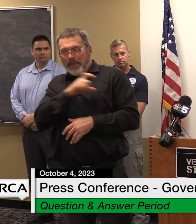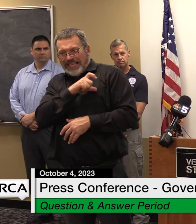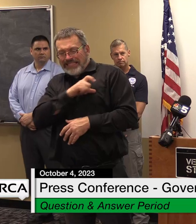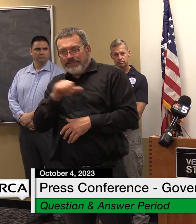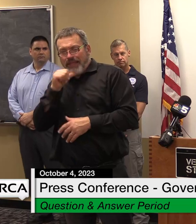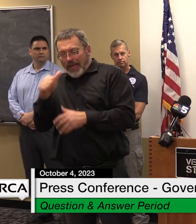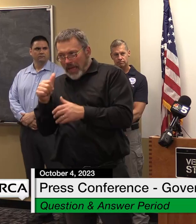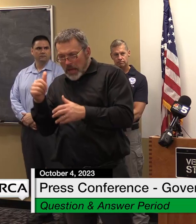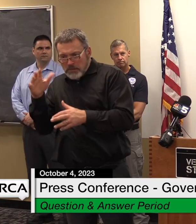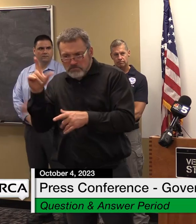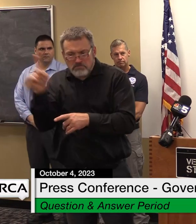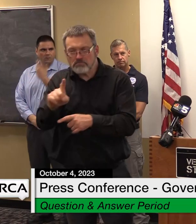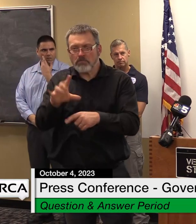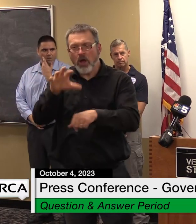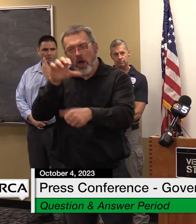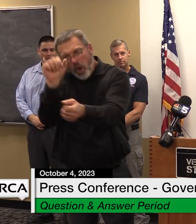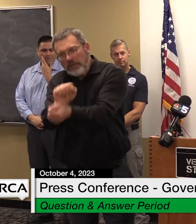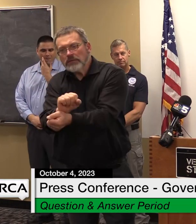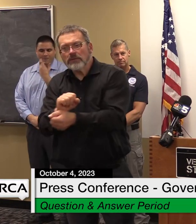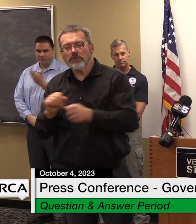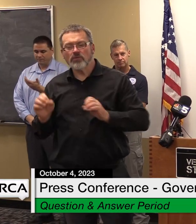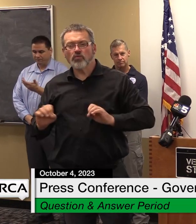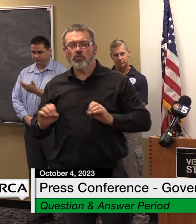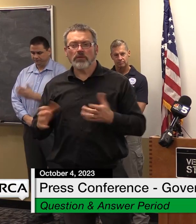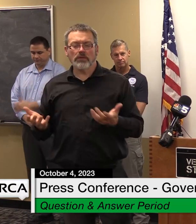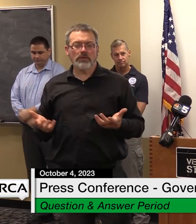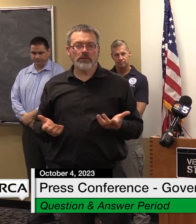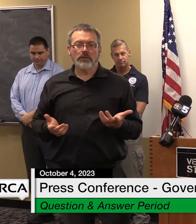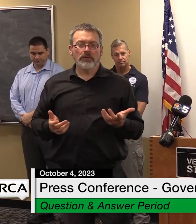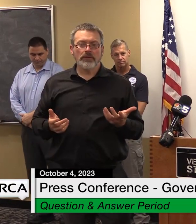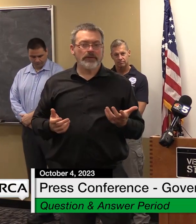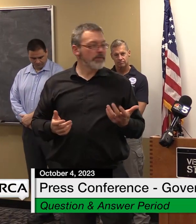reason. I don't have any,